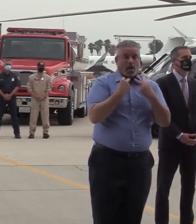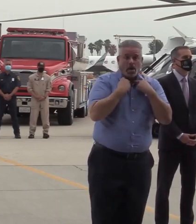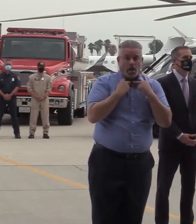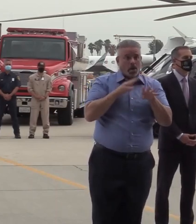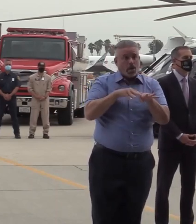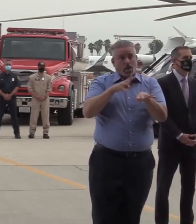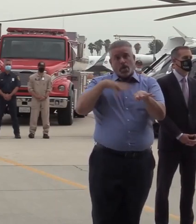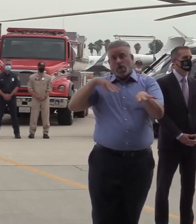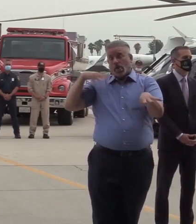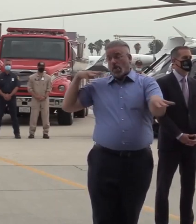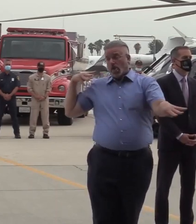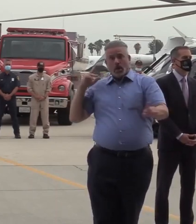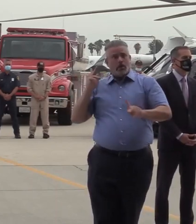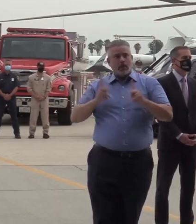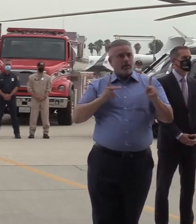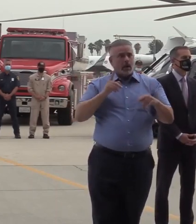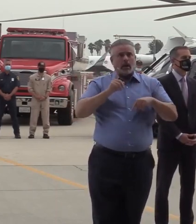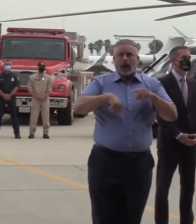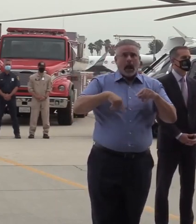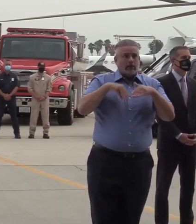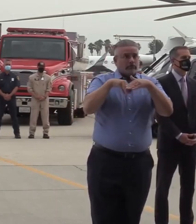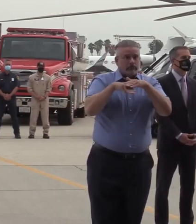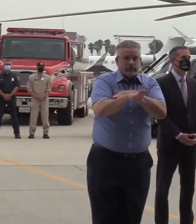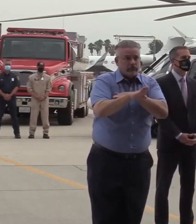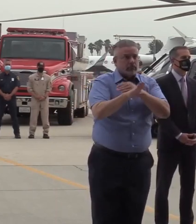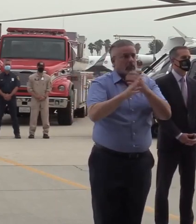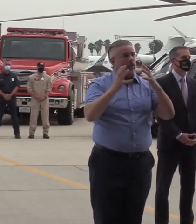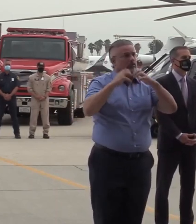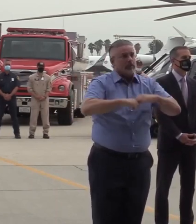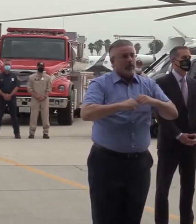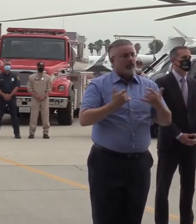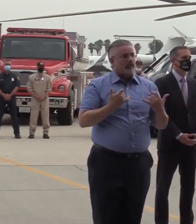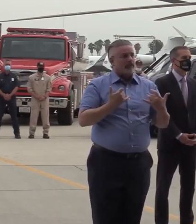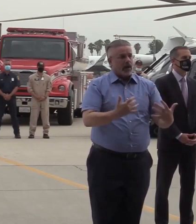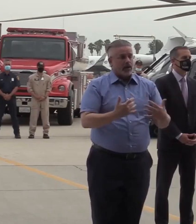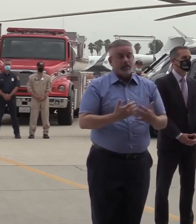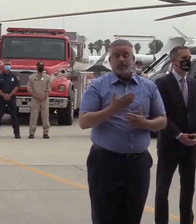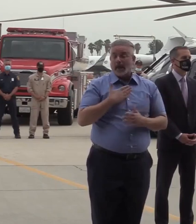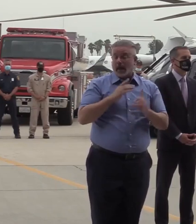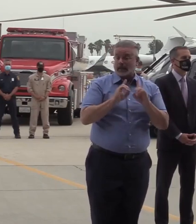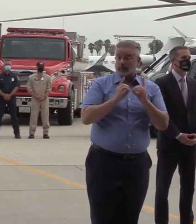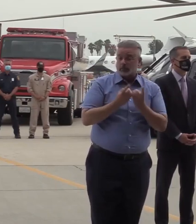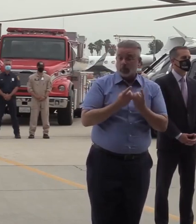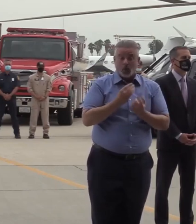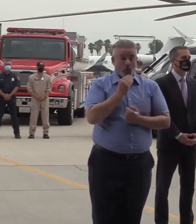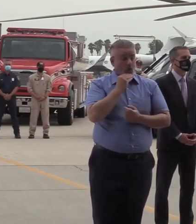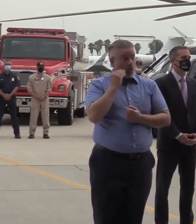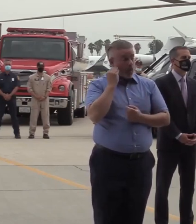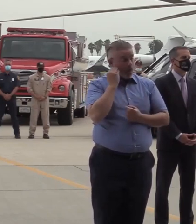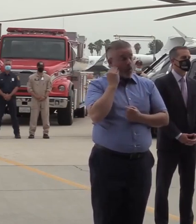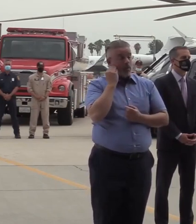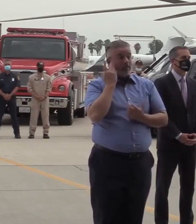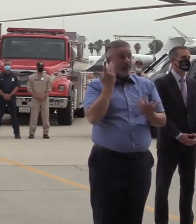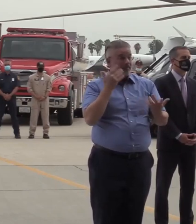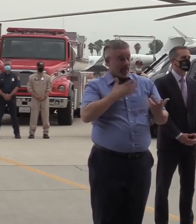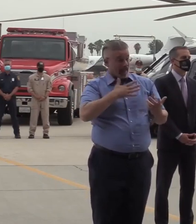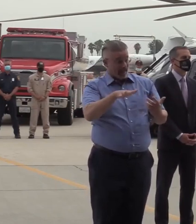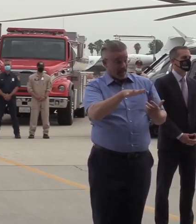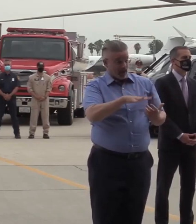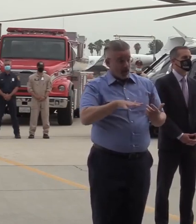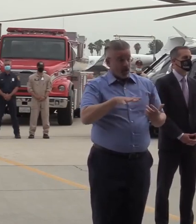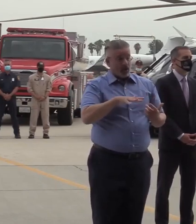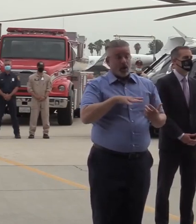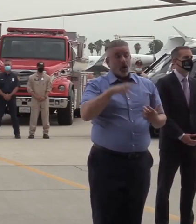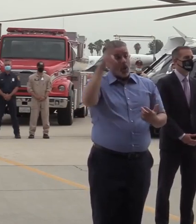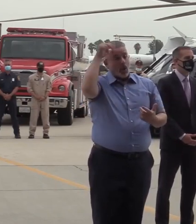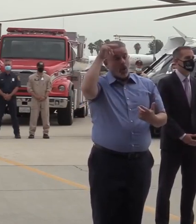a mad rush of evacuations. It's why in my district, a home to a very large equestrian community,